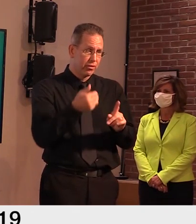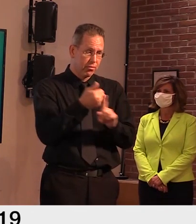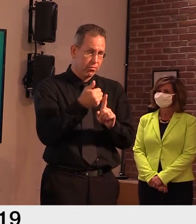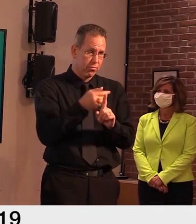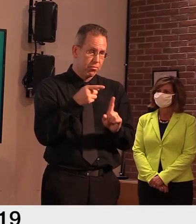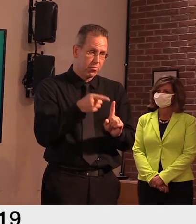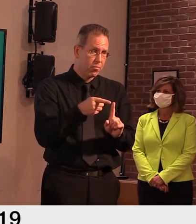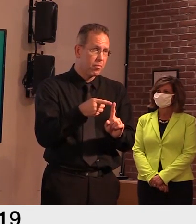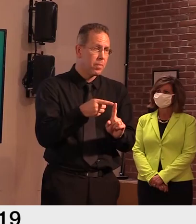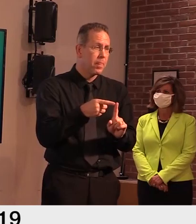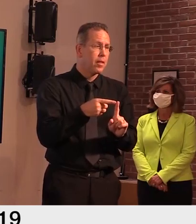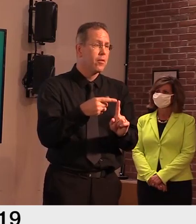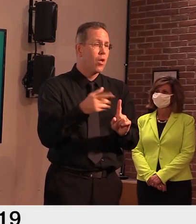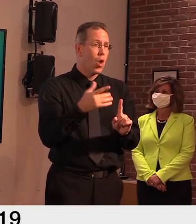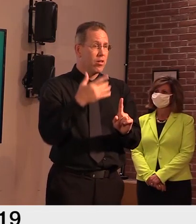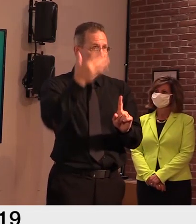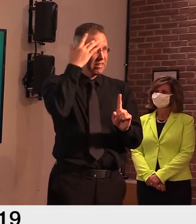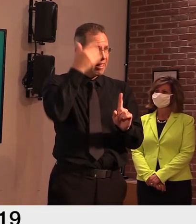Not especially.